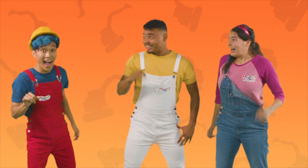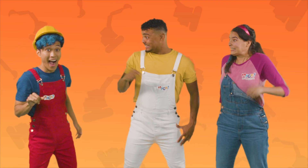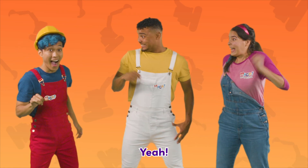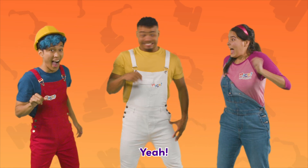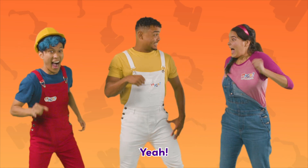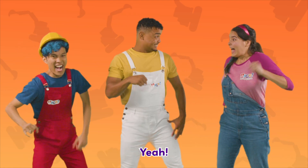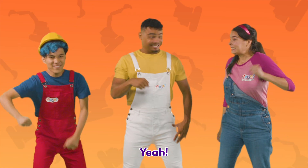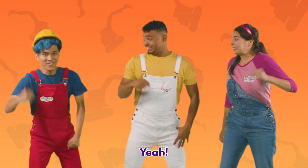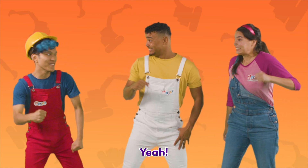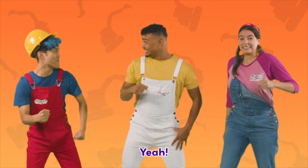Yeah! Yeah!